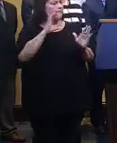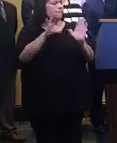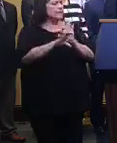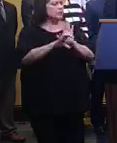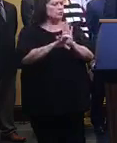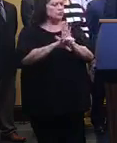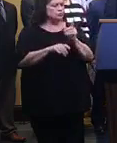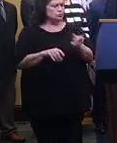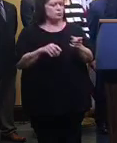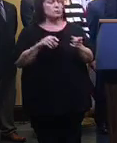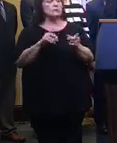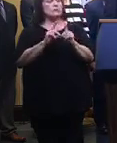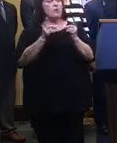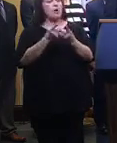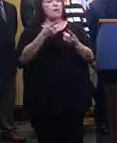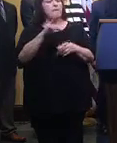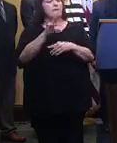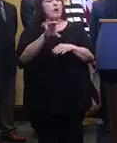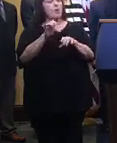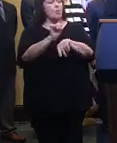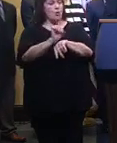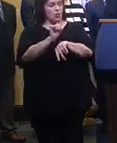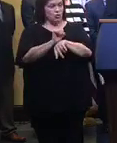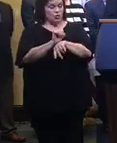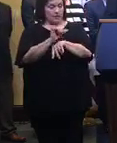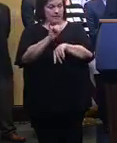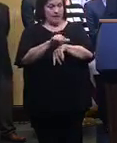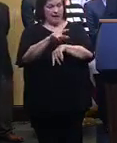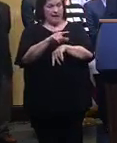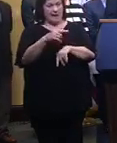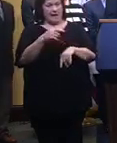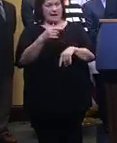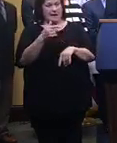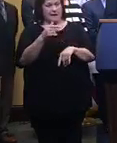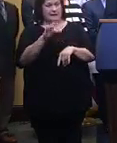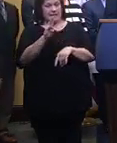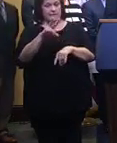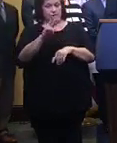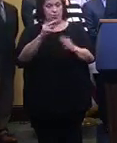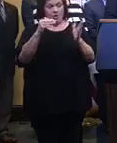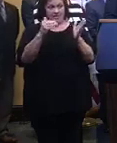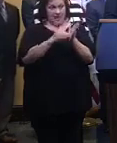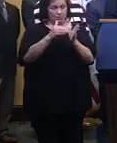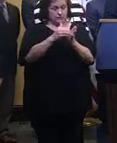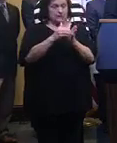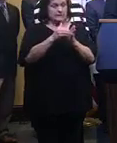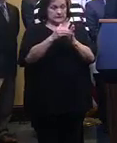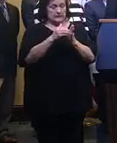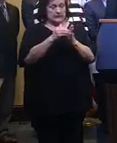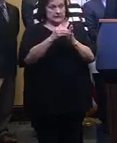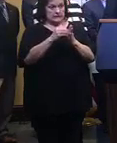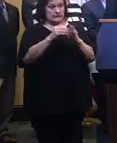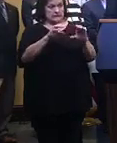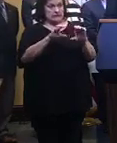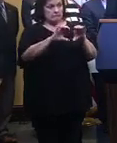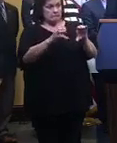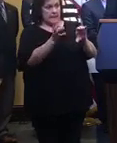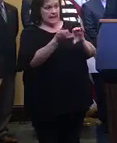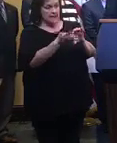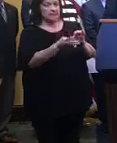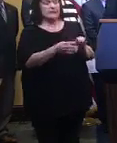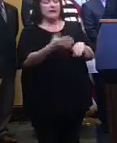challenges. The Department of Public Works system is made up of about 72,000 catch basins, 1,500